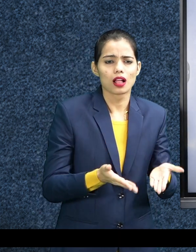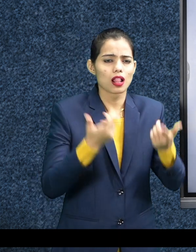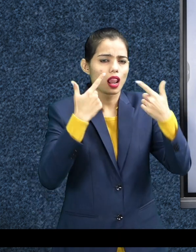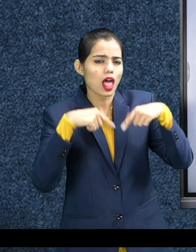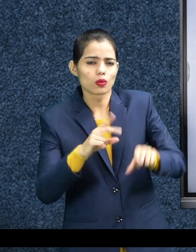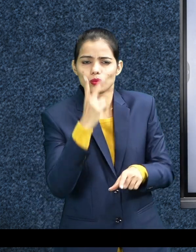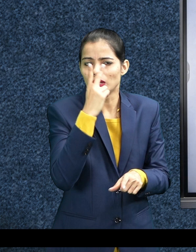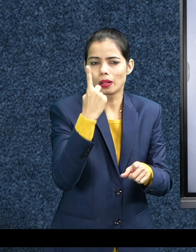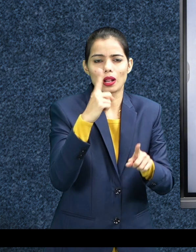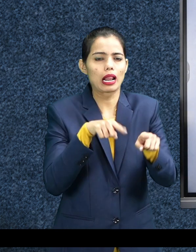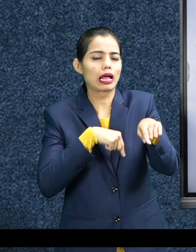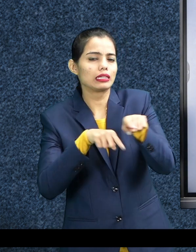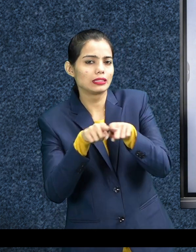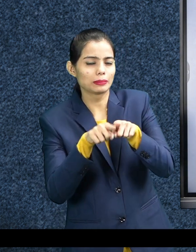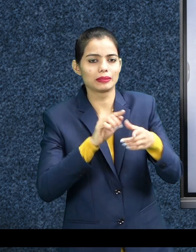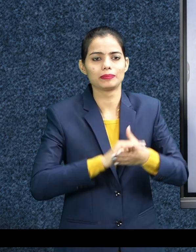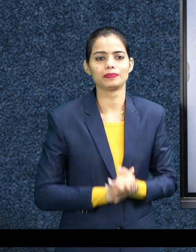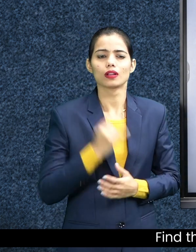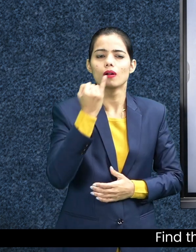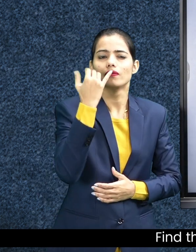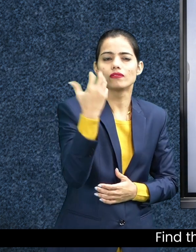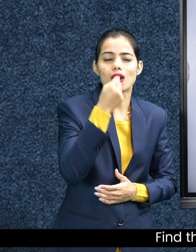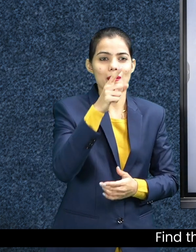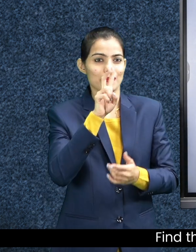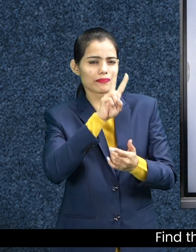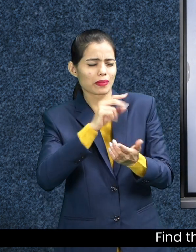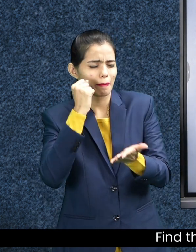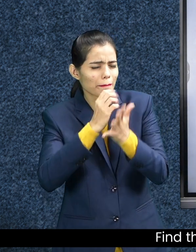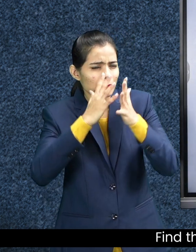Now, let us see one example. Find the mode of